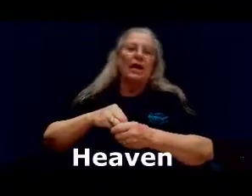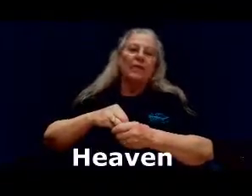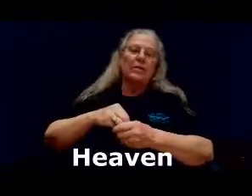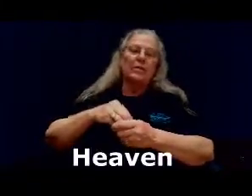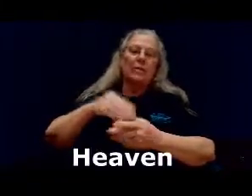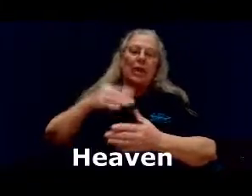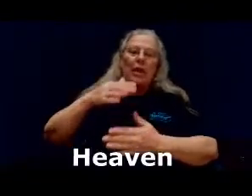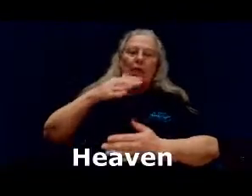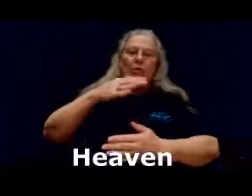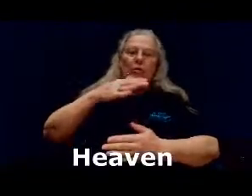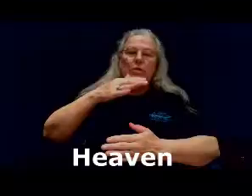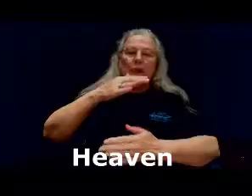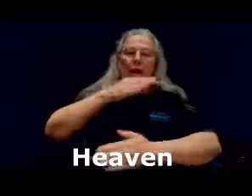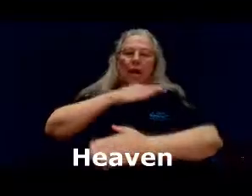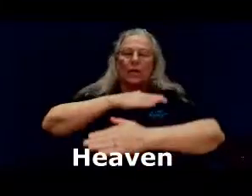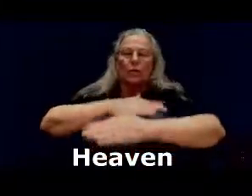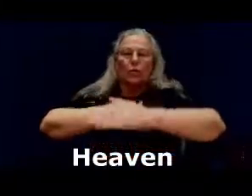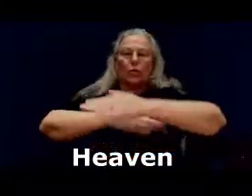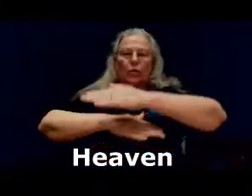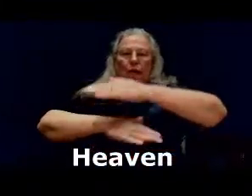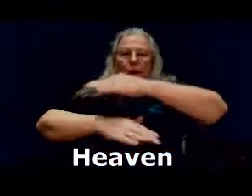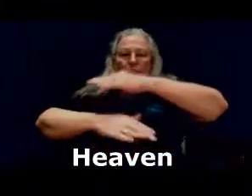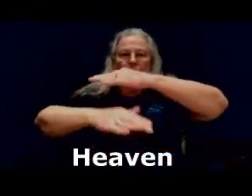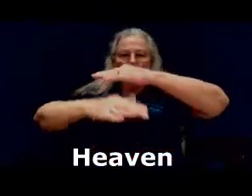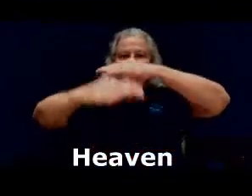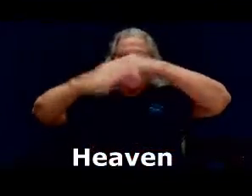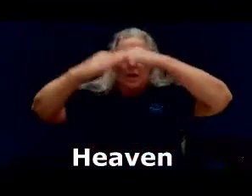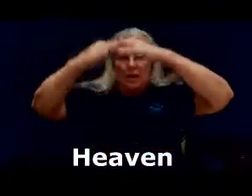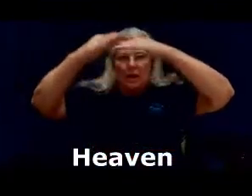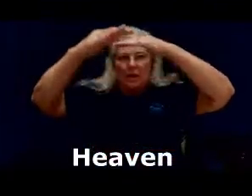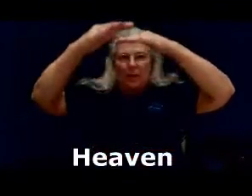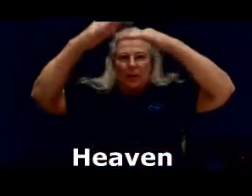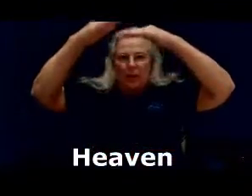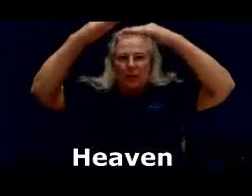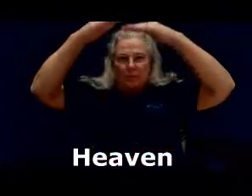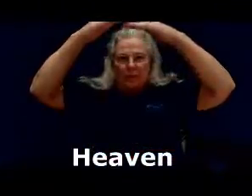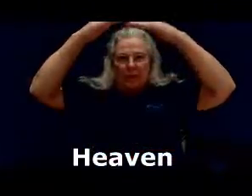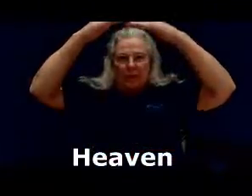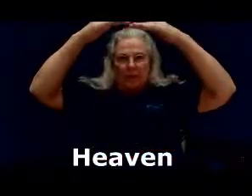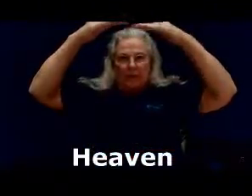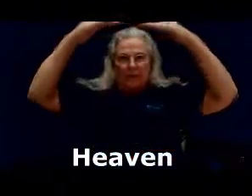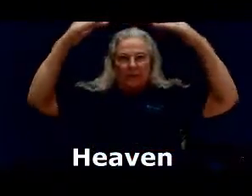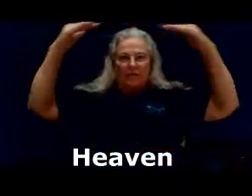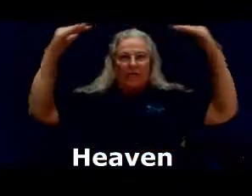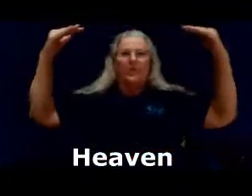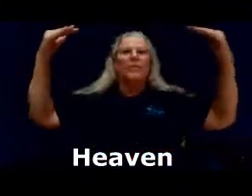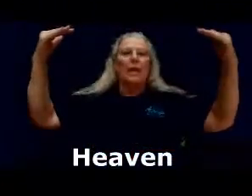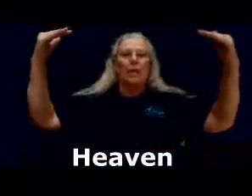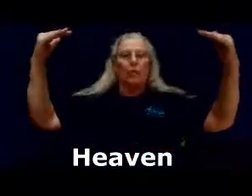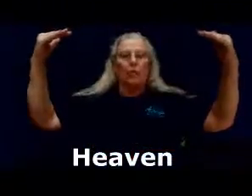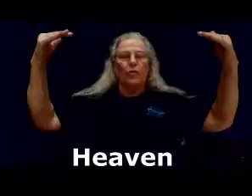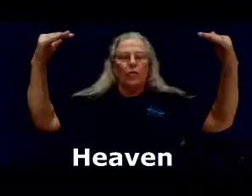Heaven, you take and roll your hands up, palms down, and then flatten them out over your